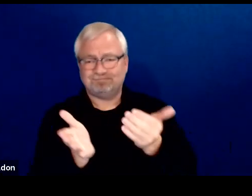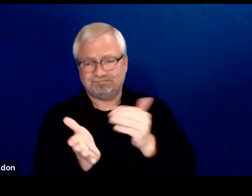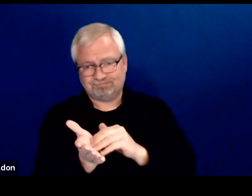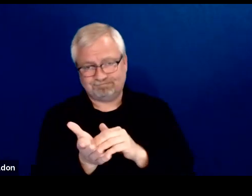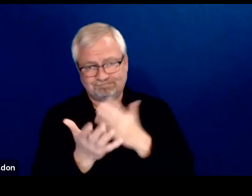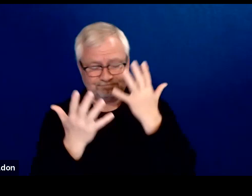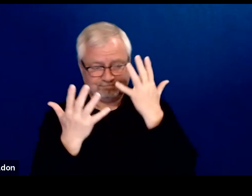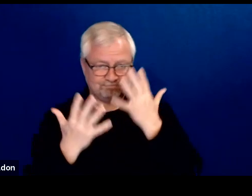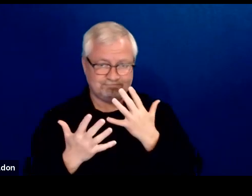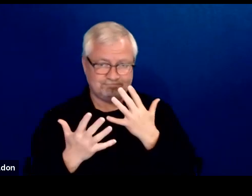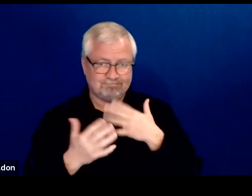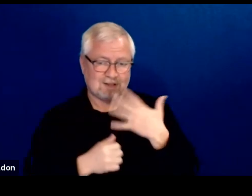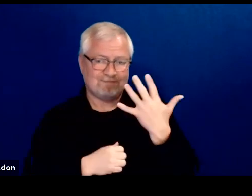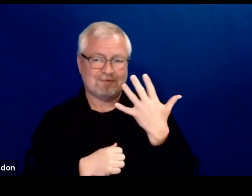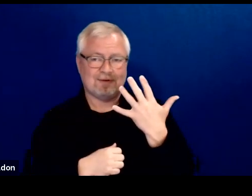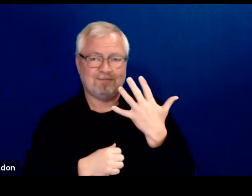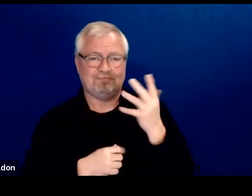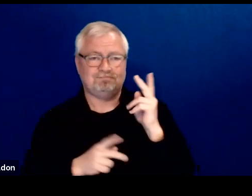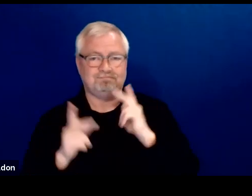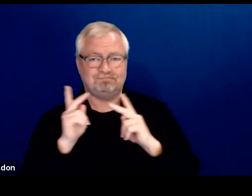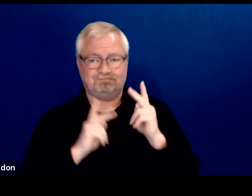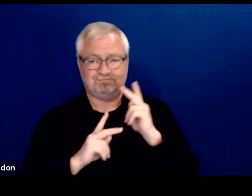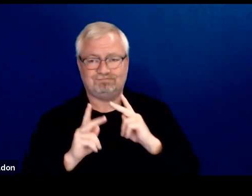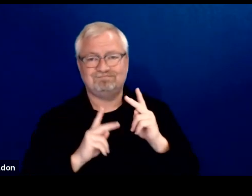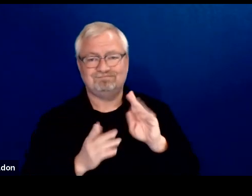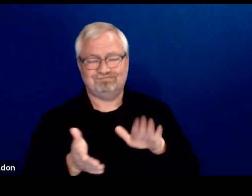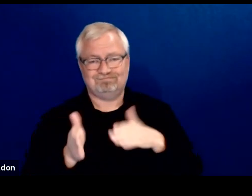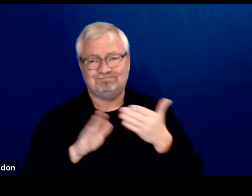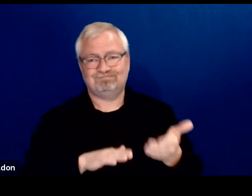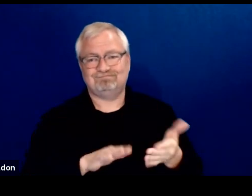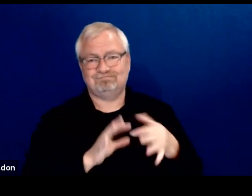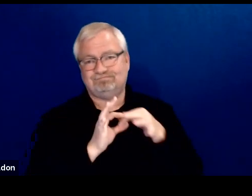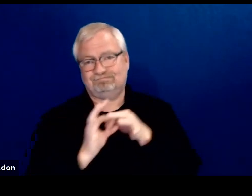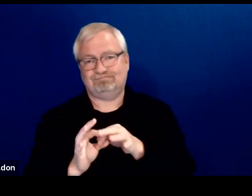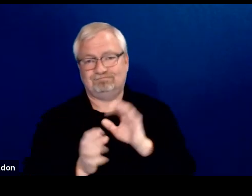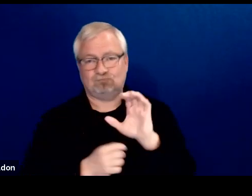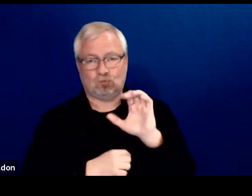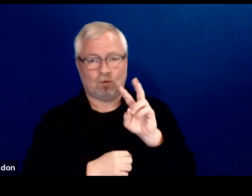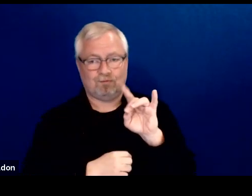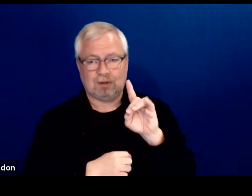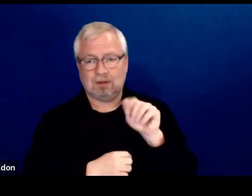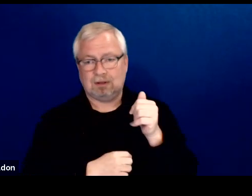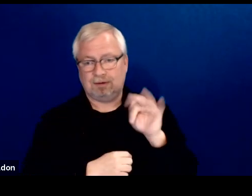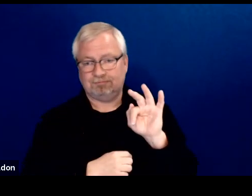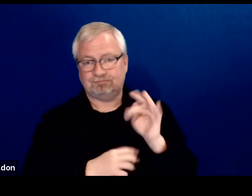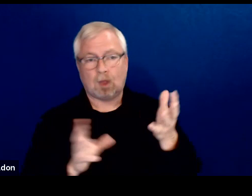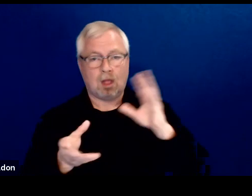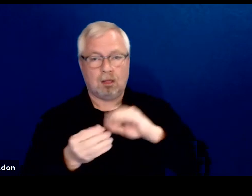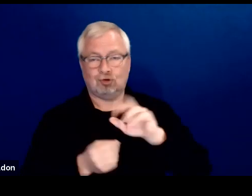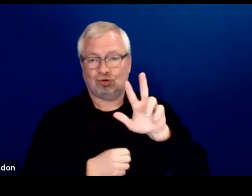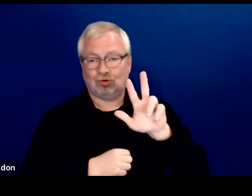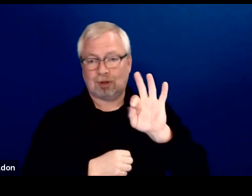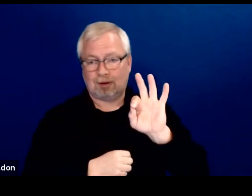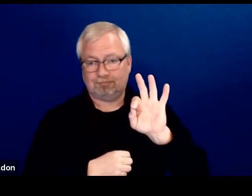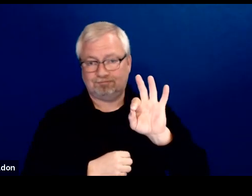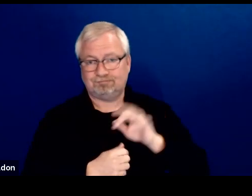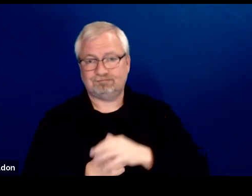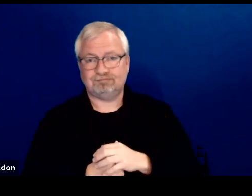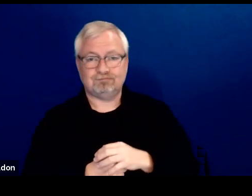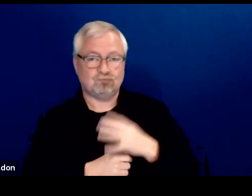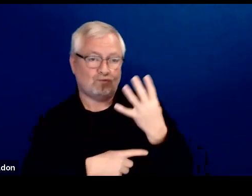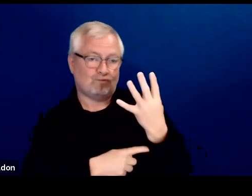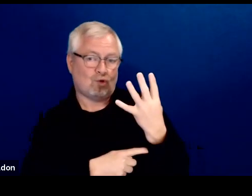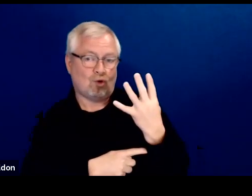our total to 39. Once again, I believe 4 of those were in long-term care facilities, and it's an area that we are, of